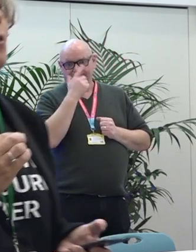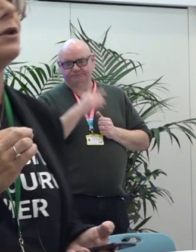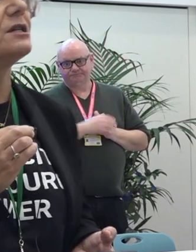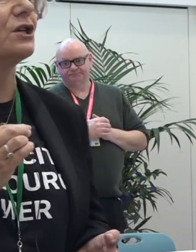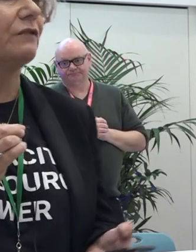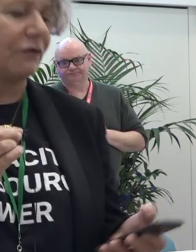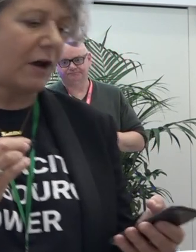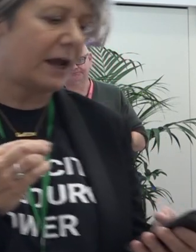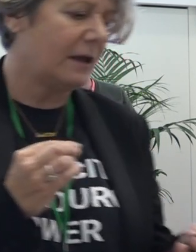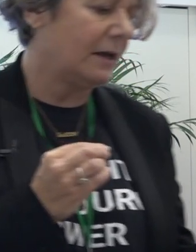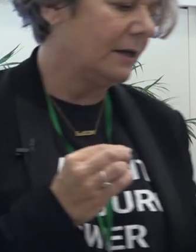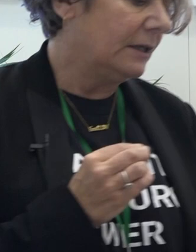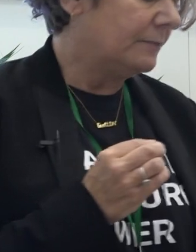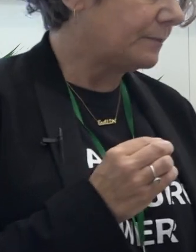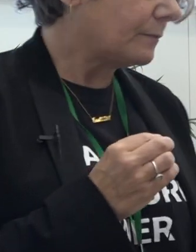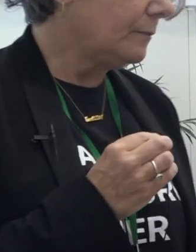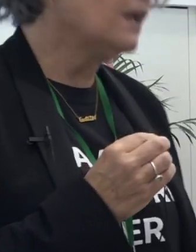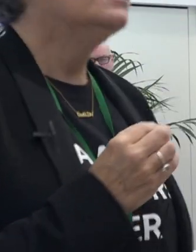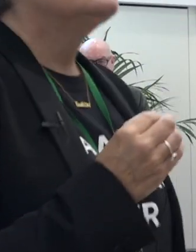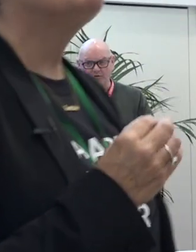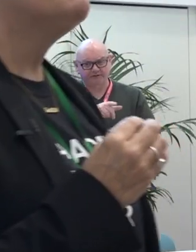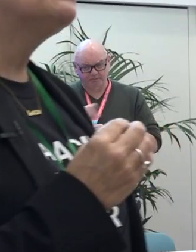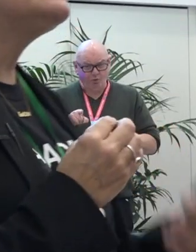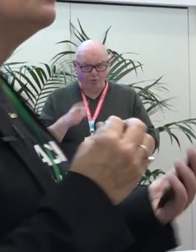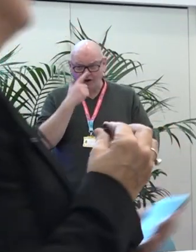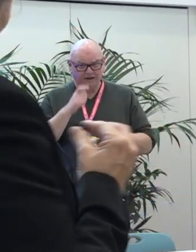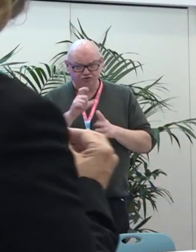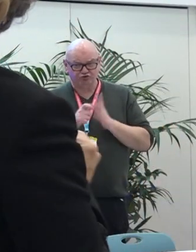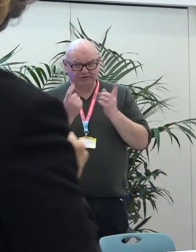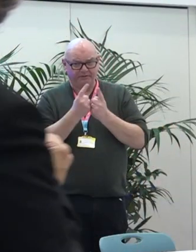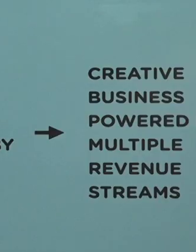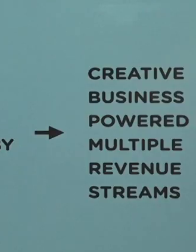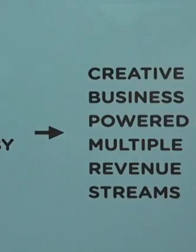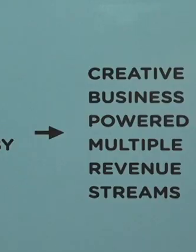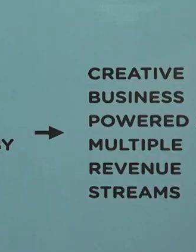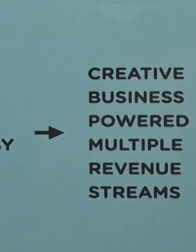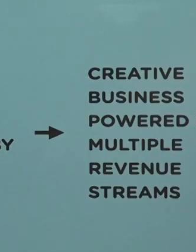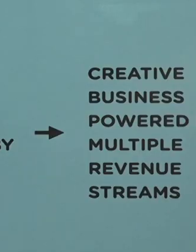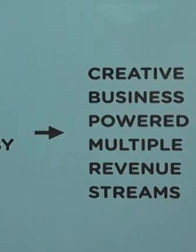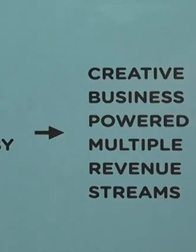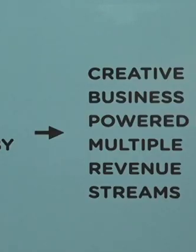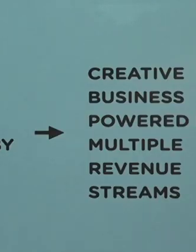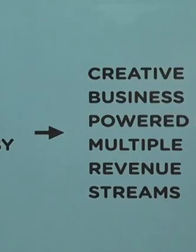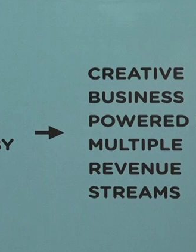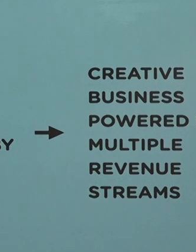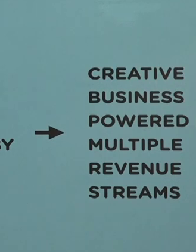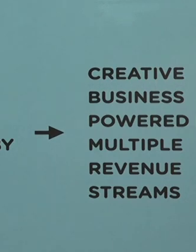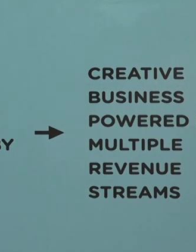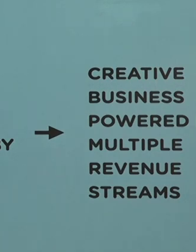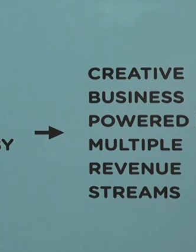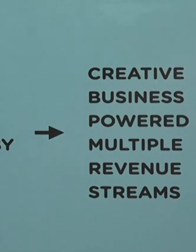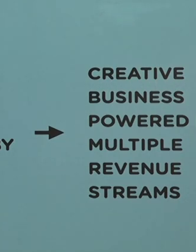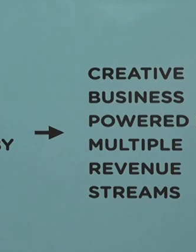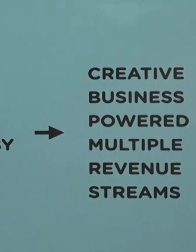people might want them to do for free. So my focus in the work that I do has been to support companies that are going